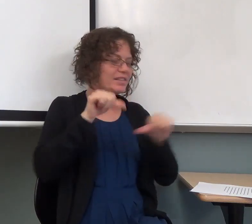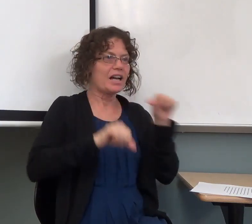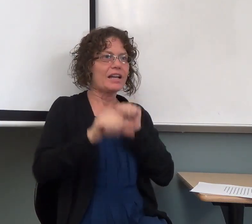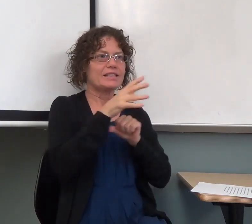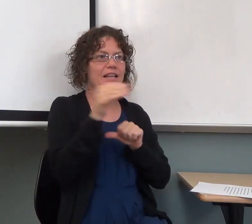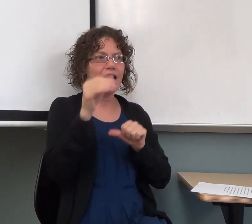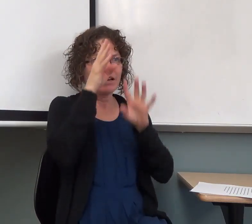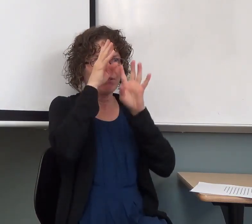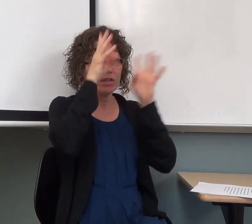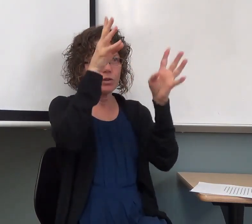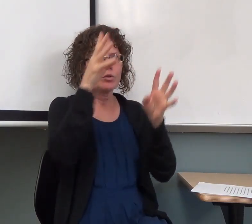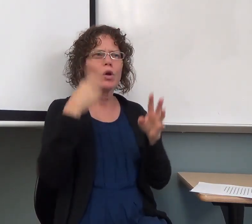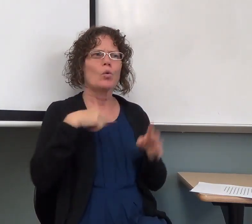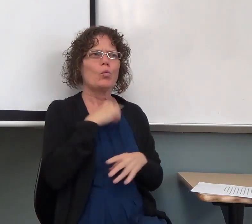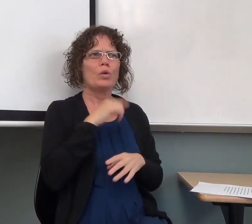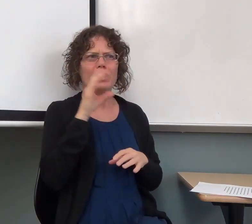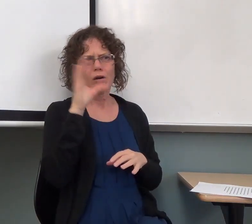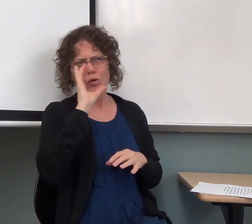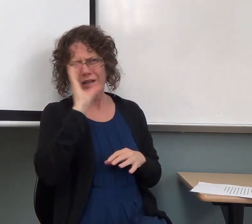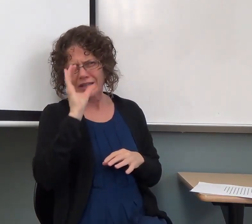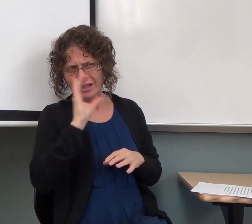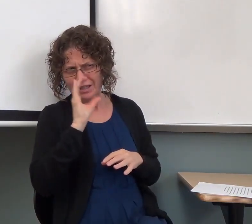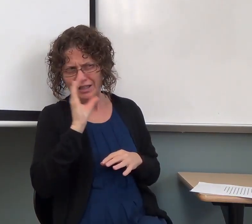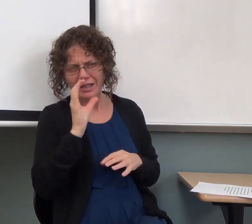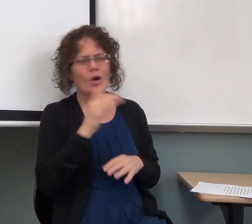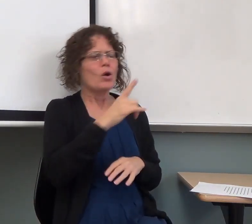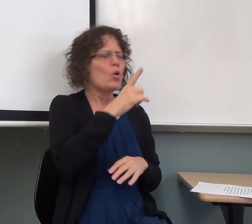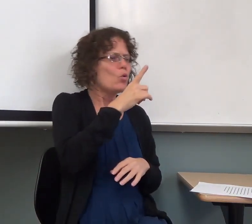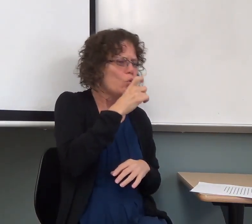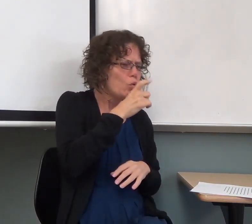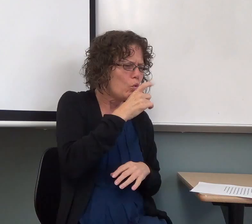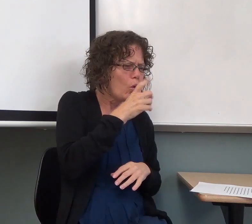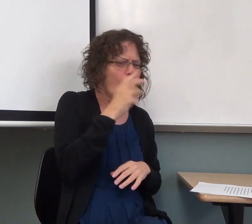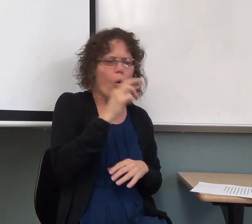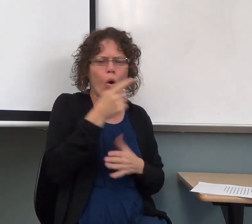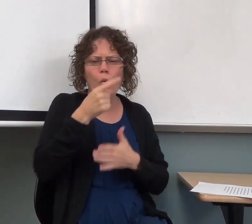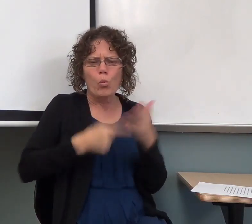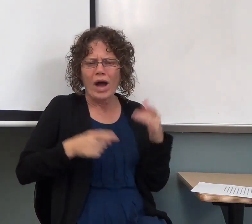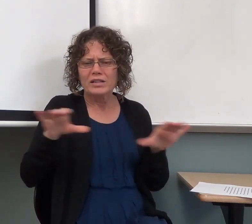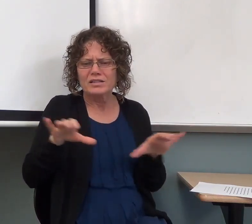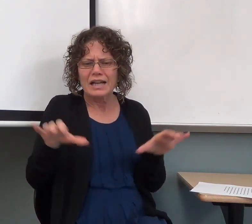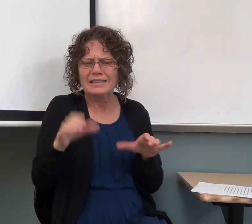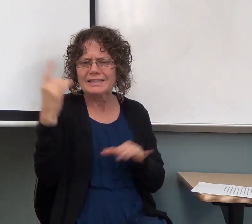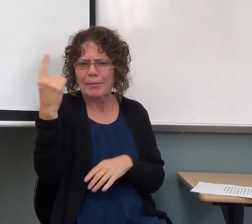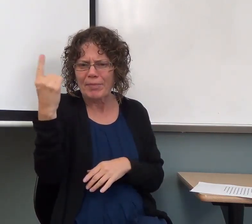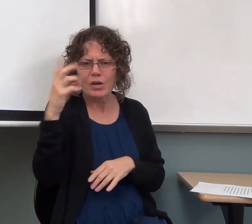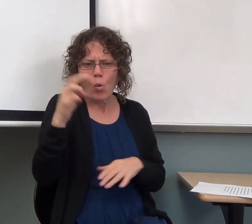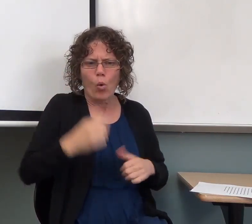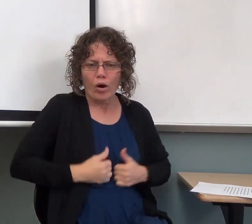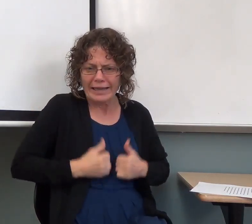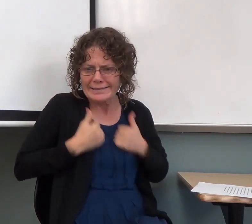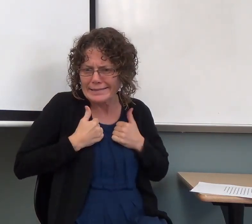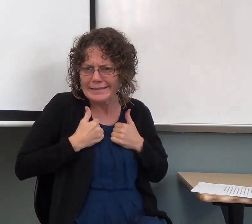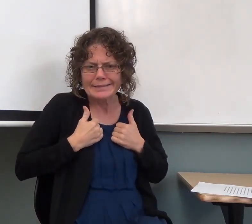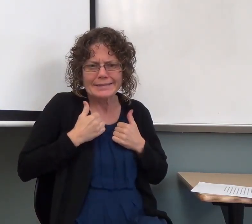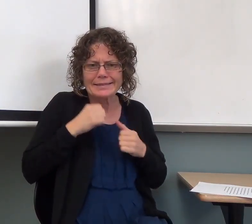the answer to the question, who or what does something or exists in a certain way?